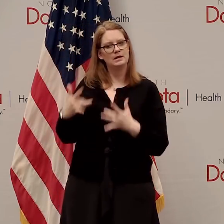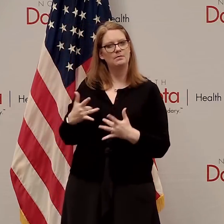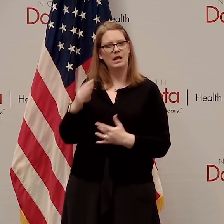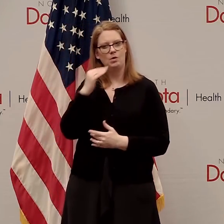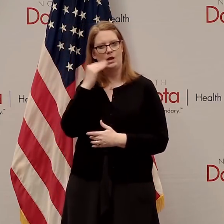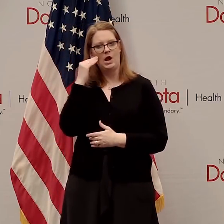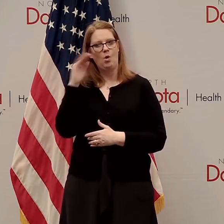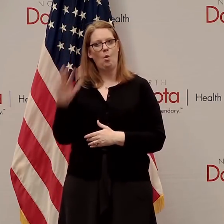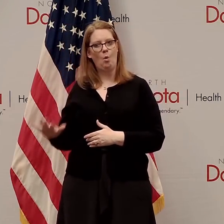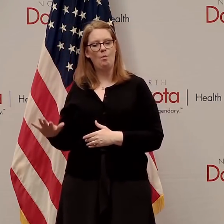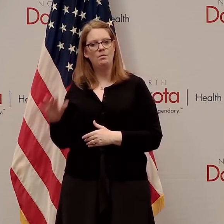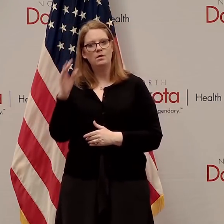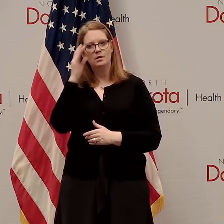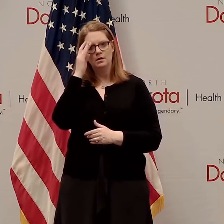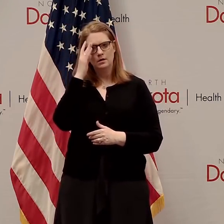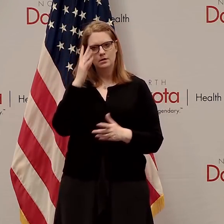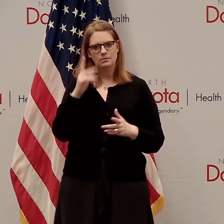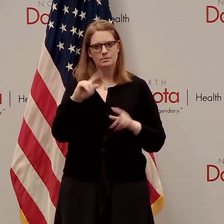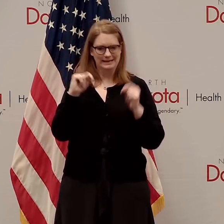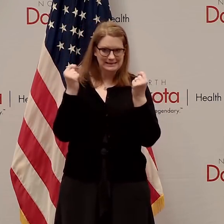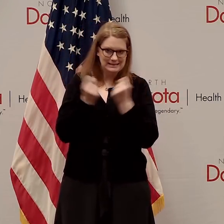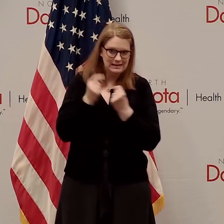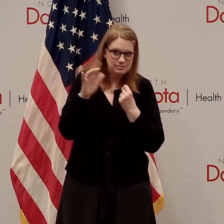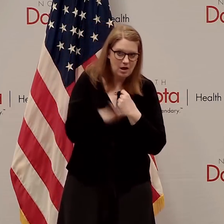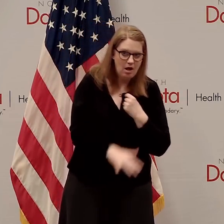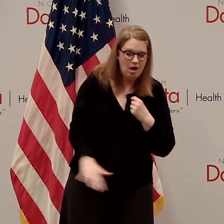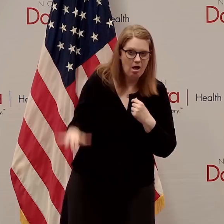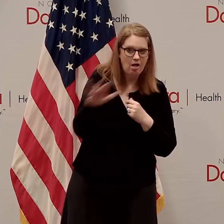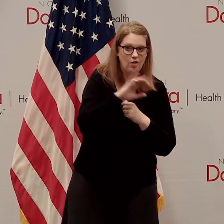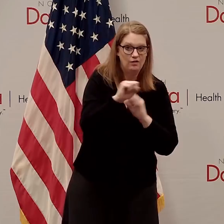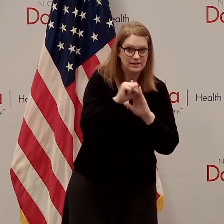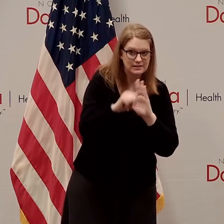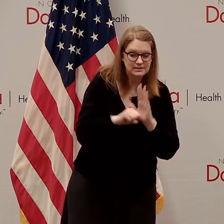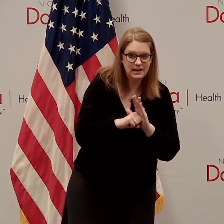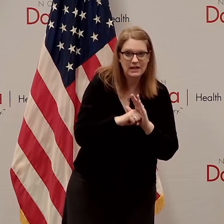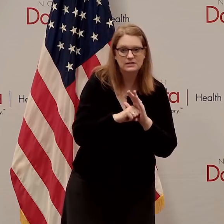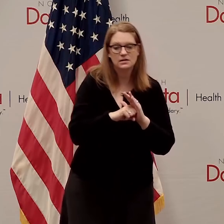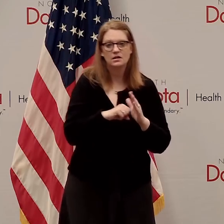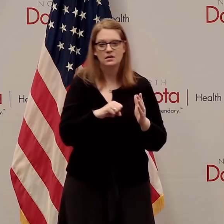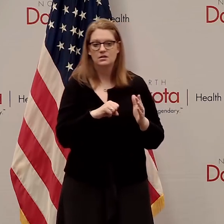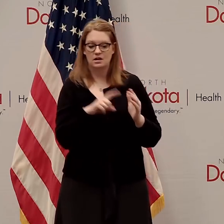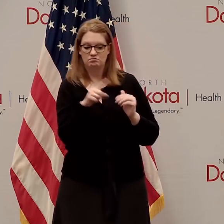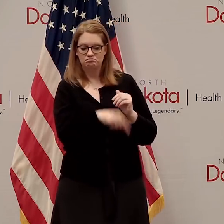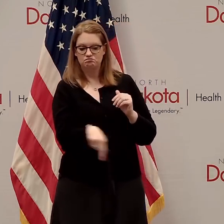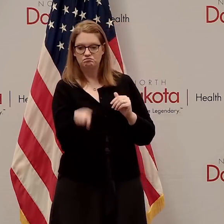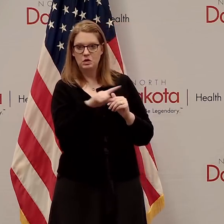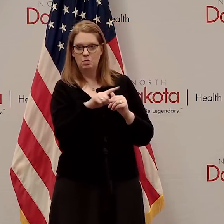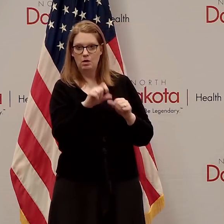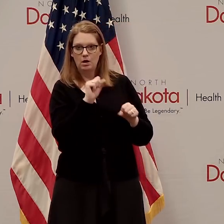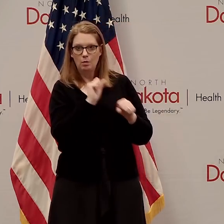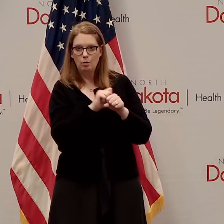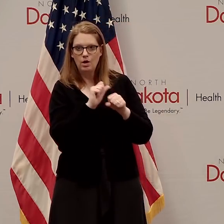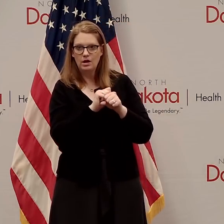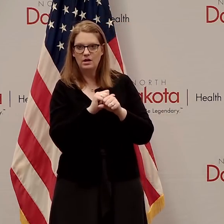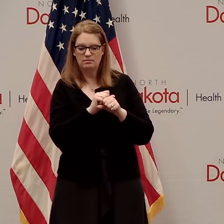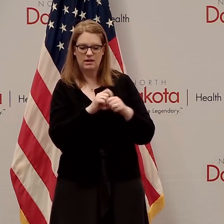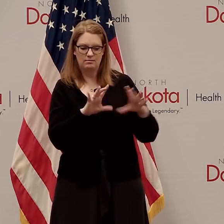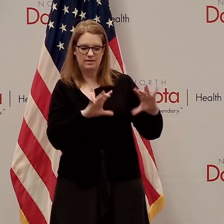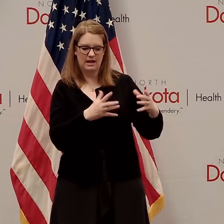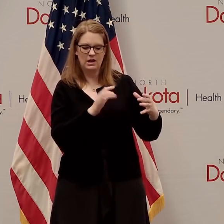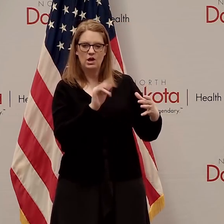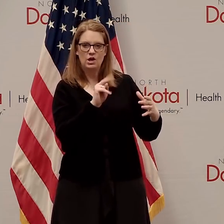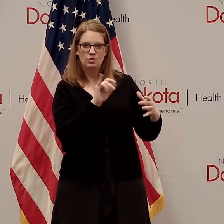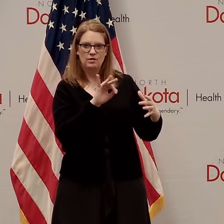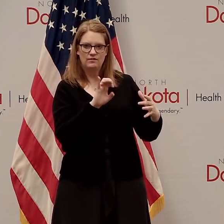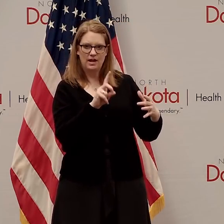remotely. But the teams across the state that are assigned and working as part of our unified command, and